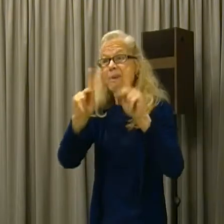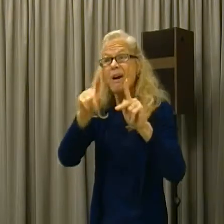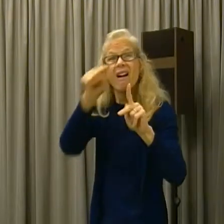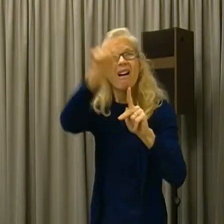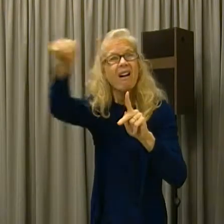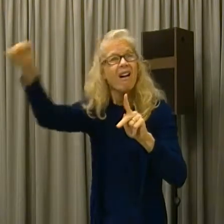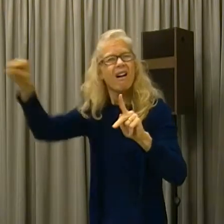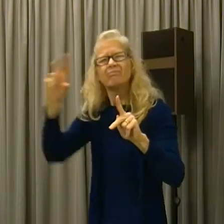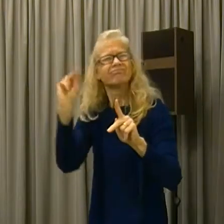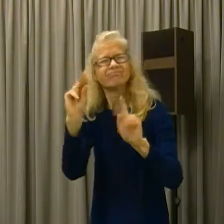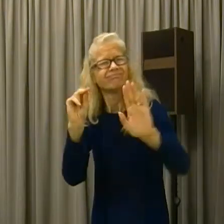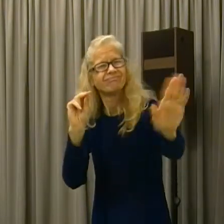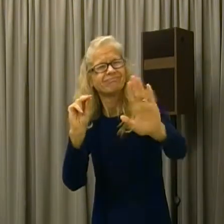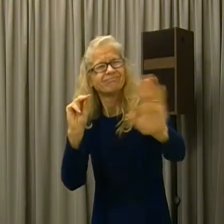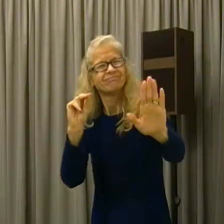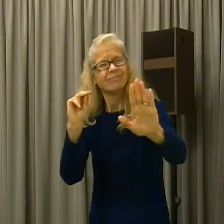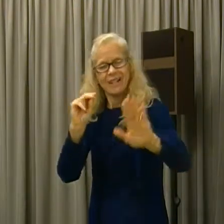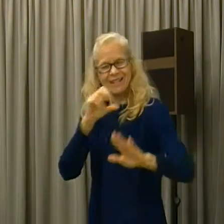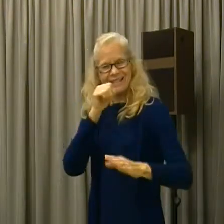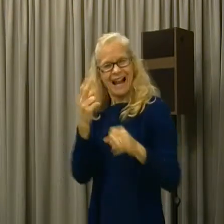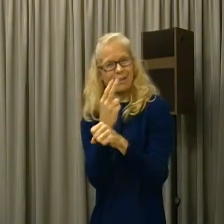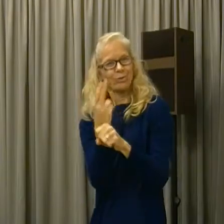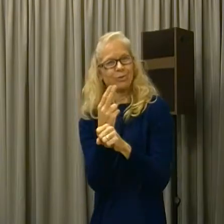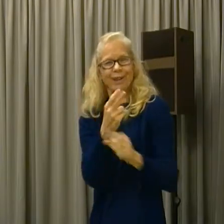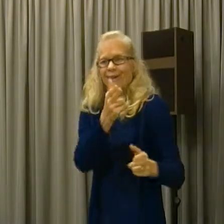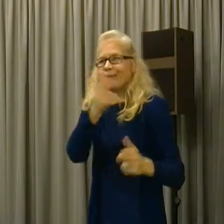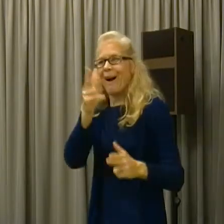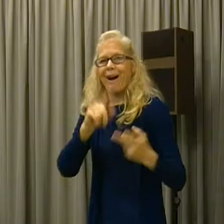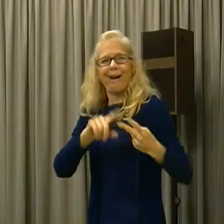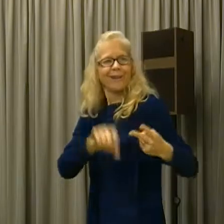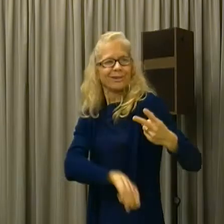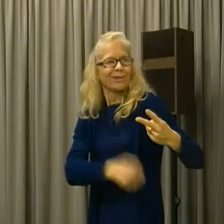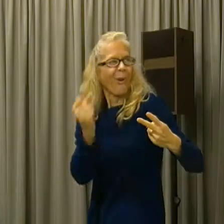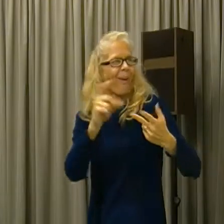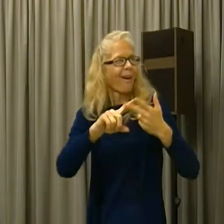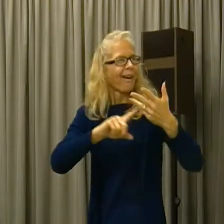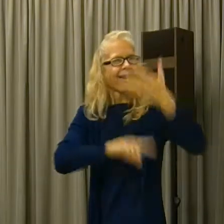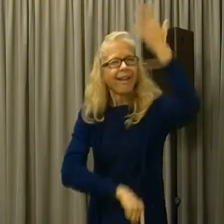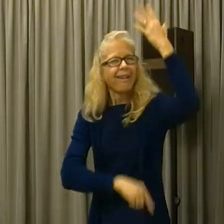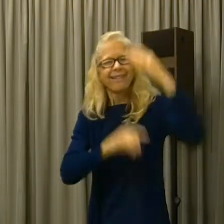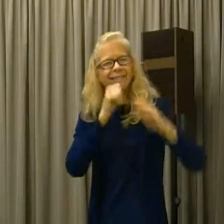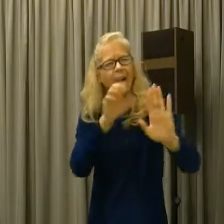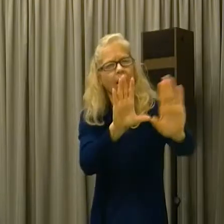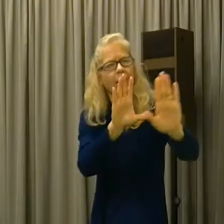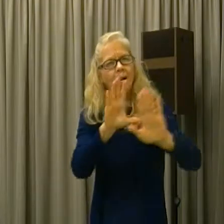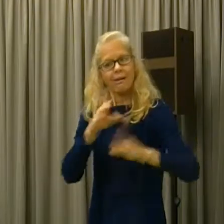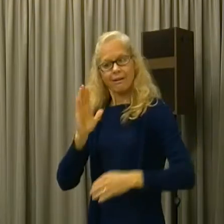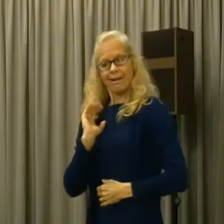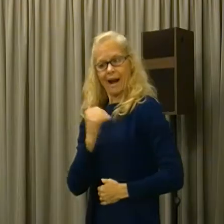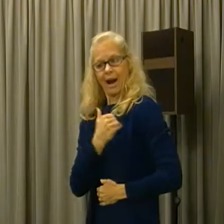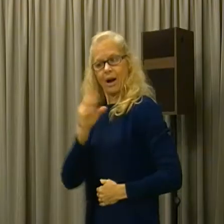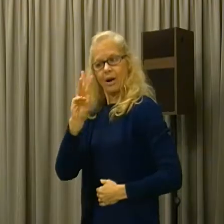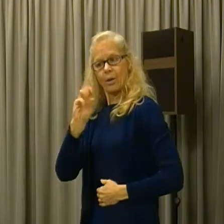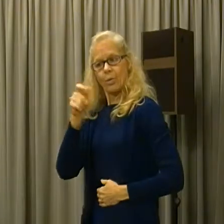God, and bringing into captivity every thought to the obedience of